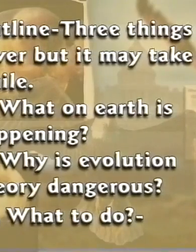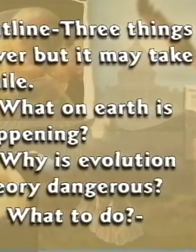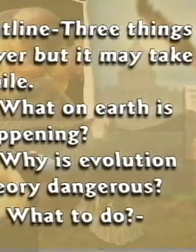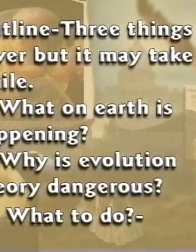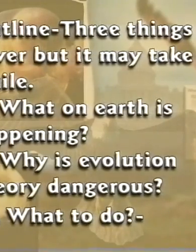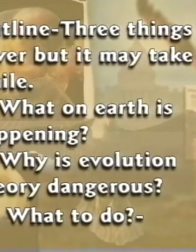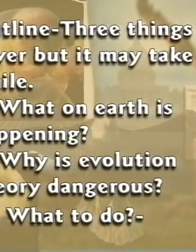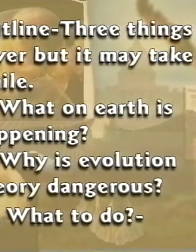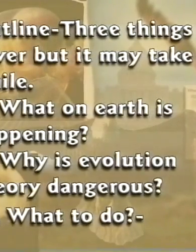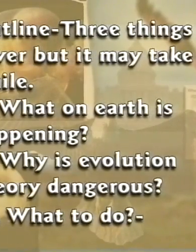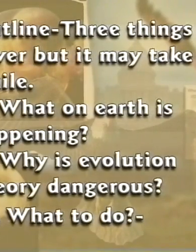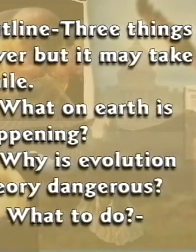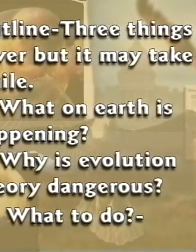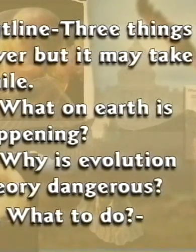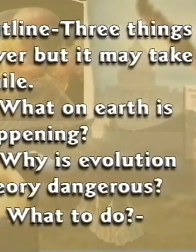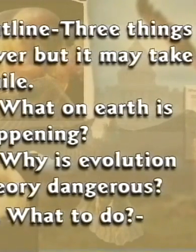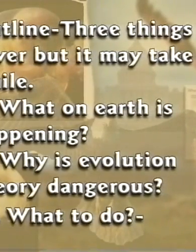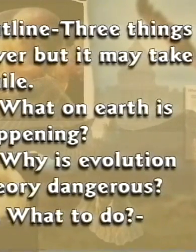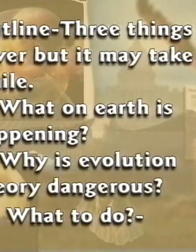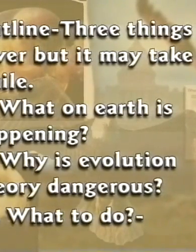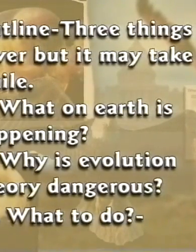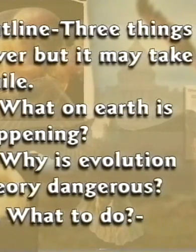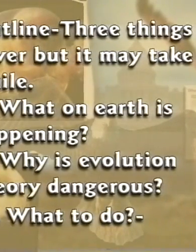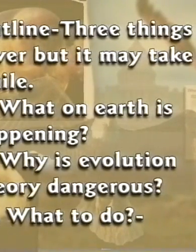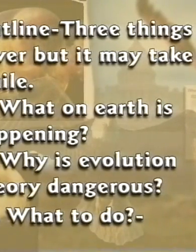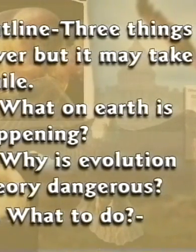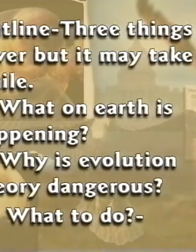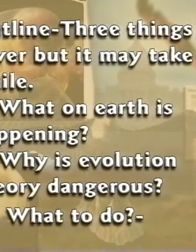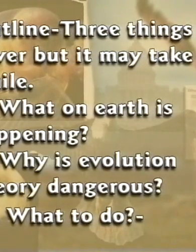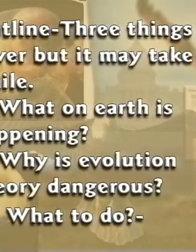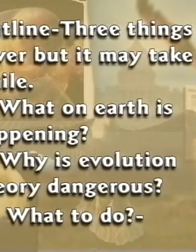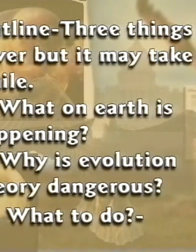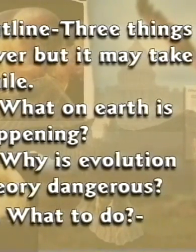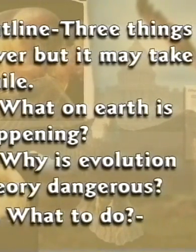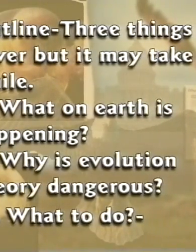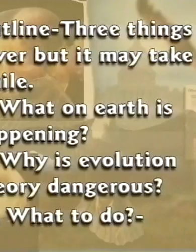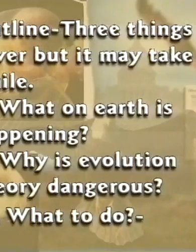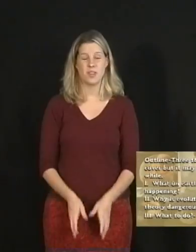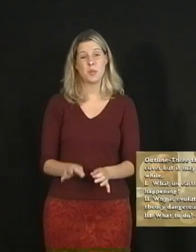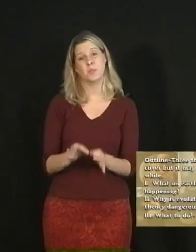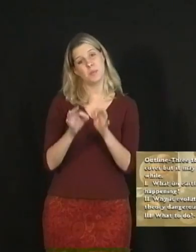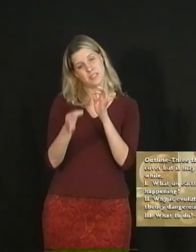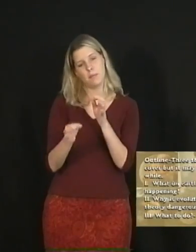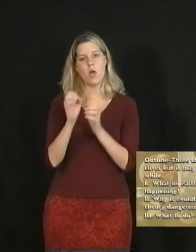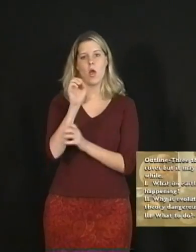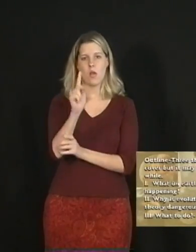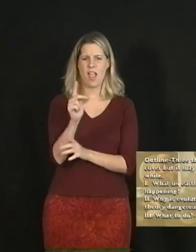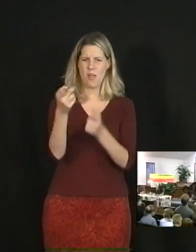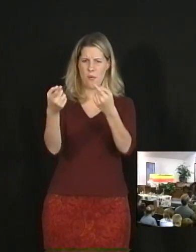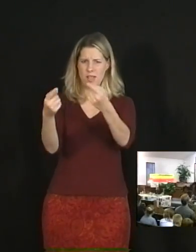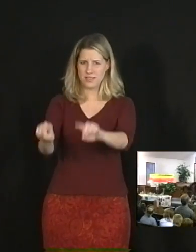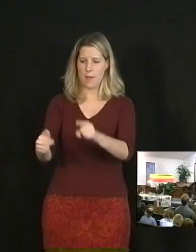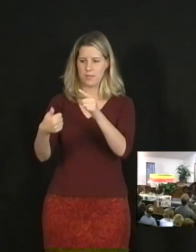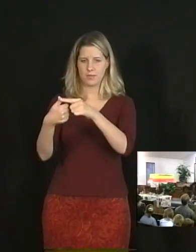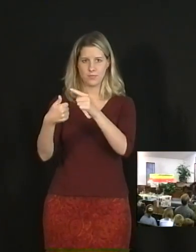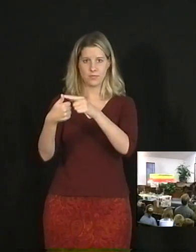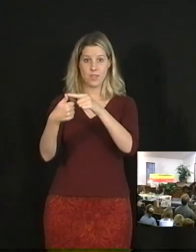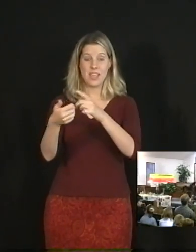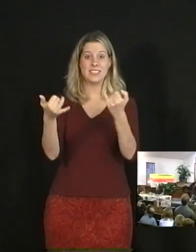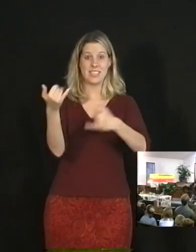secondly, why is the evolution theory dangerous? And what do you do about it? Pretty simple. Okay, what is